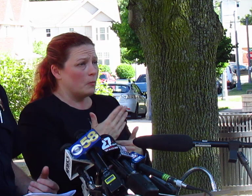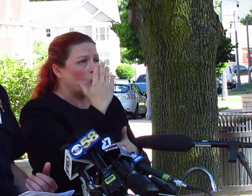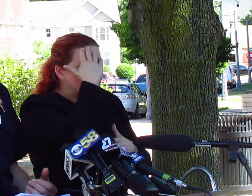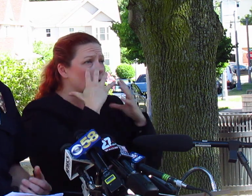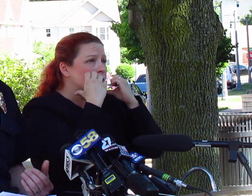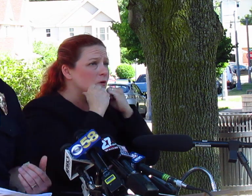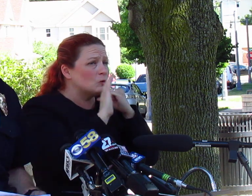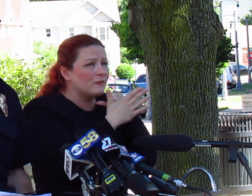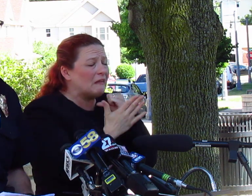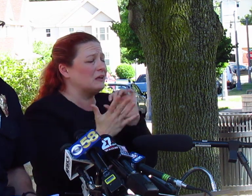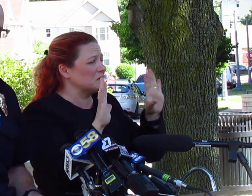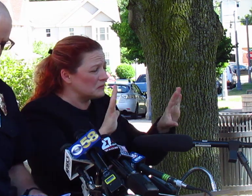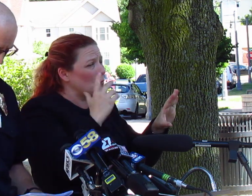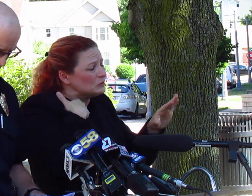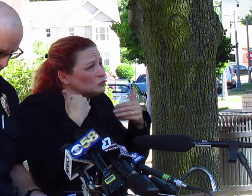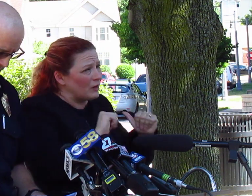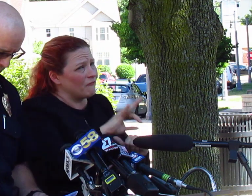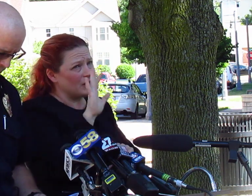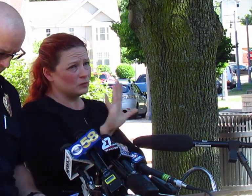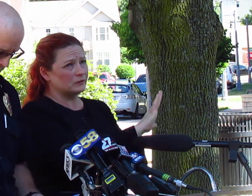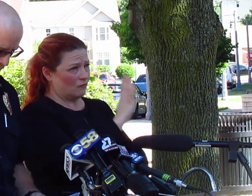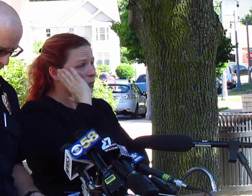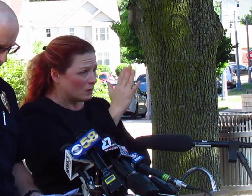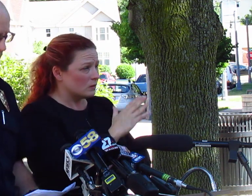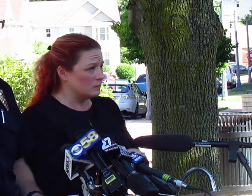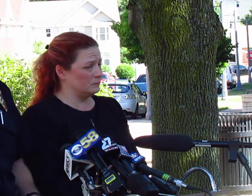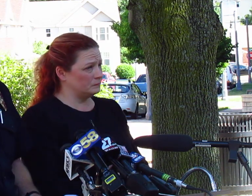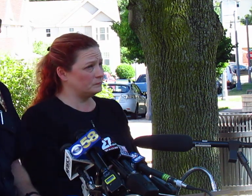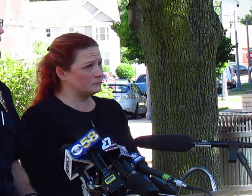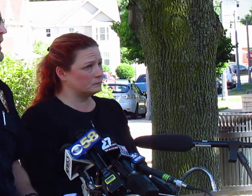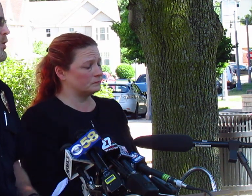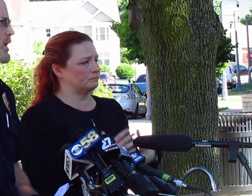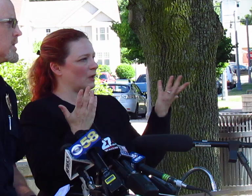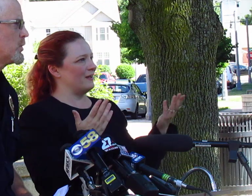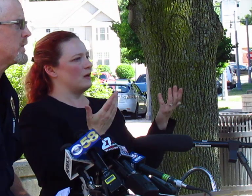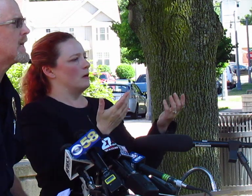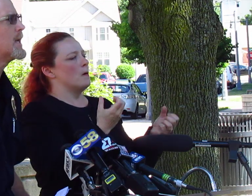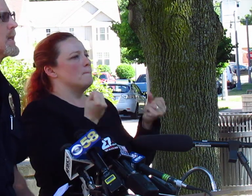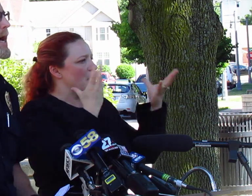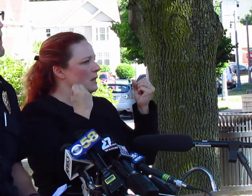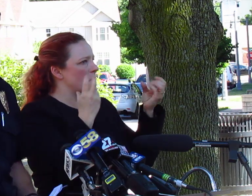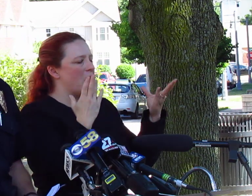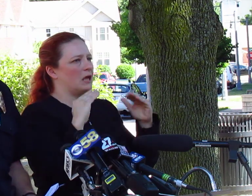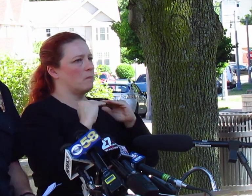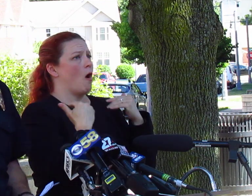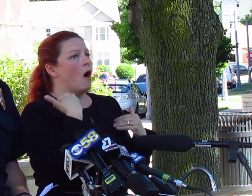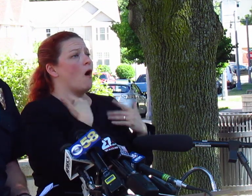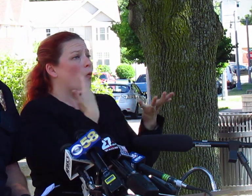they've expressed interest in, and we're going to do whatever we can to try to find that for them. Can the community help clean up? That is a question that we've been getting a lot